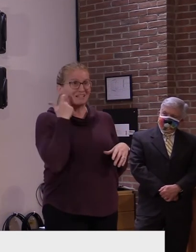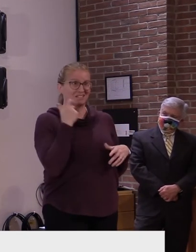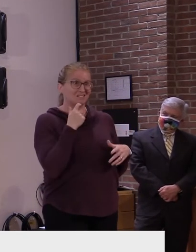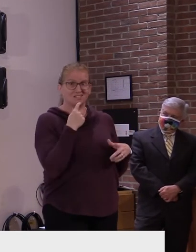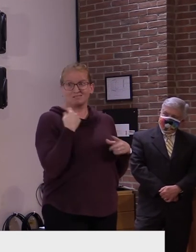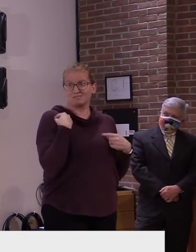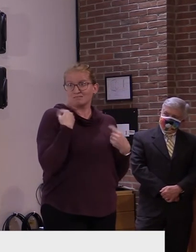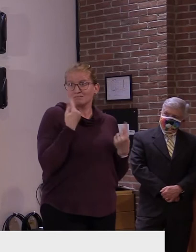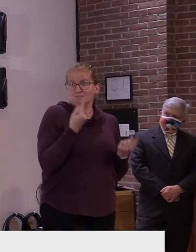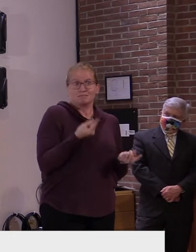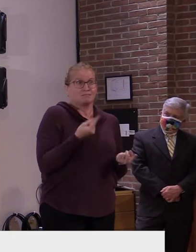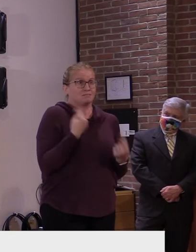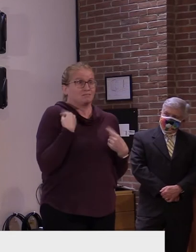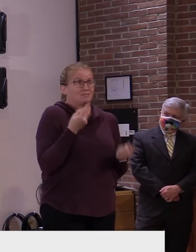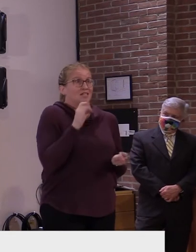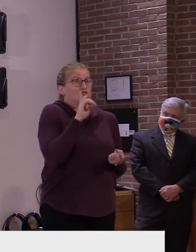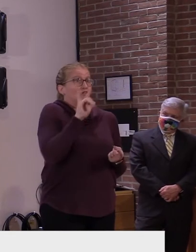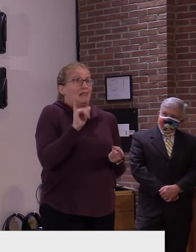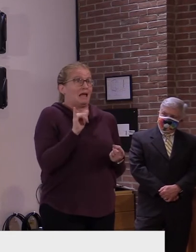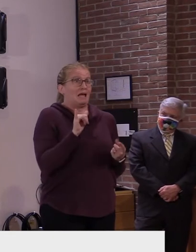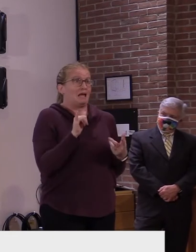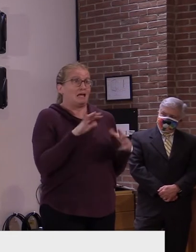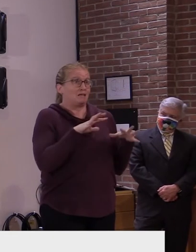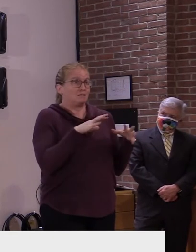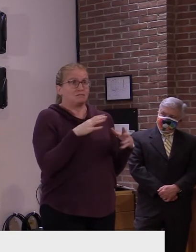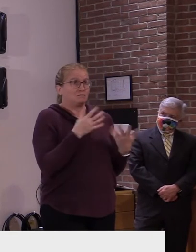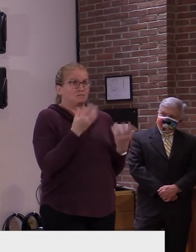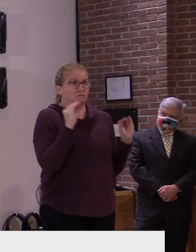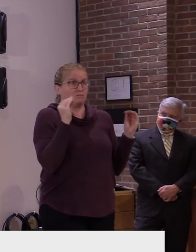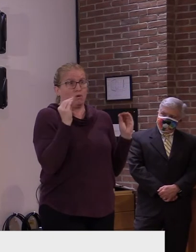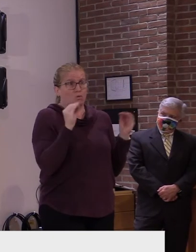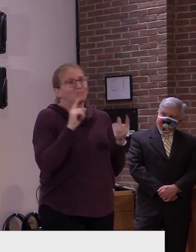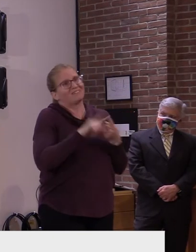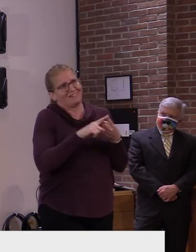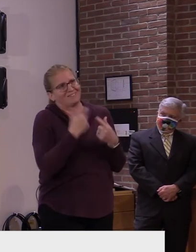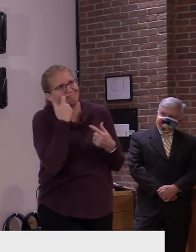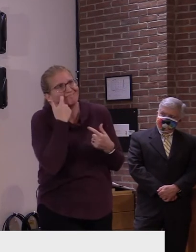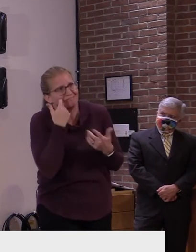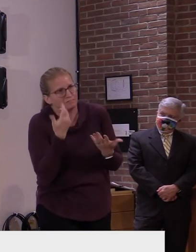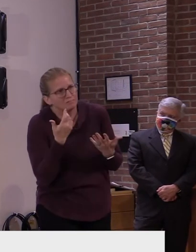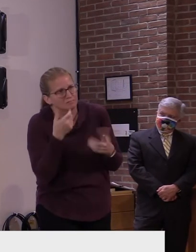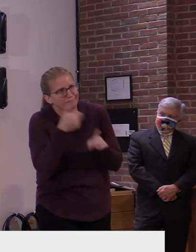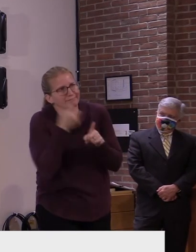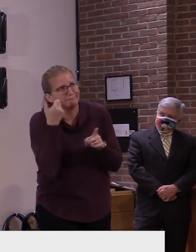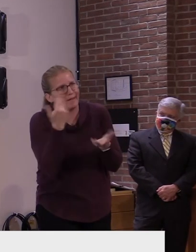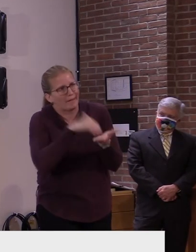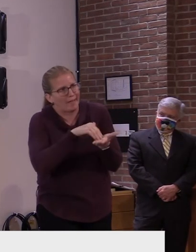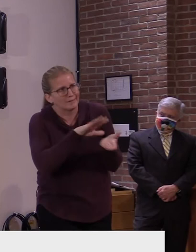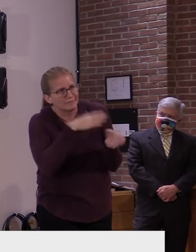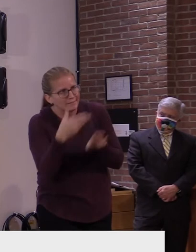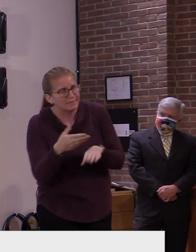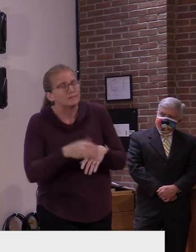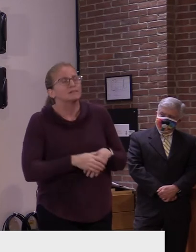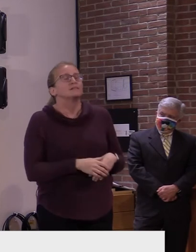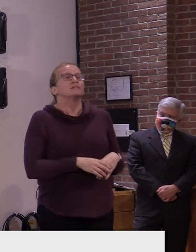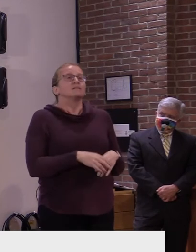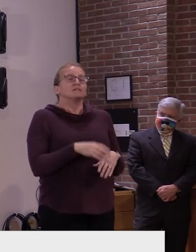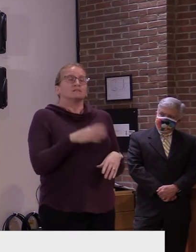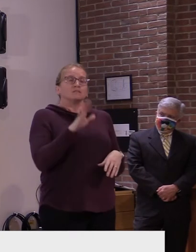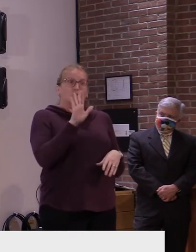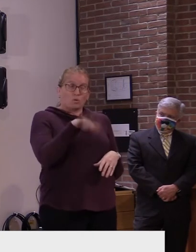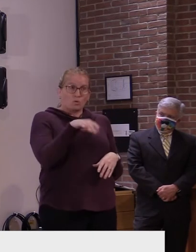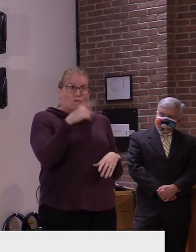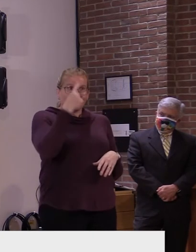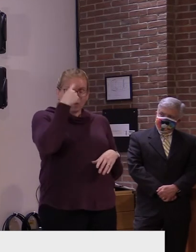that's had occurred in that window only one has occurred since then i would direct you for the precise numbers to